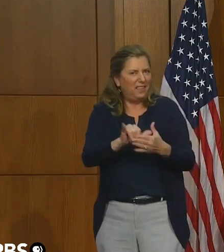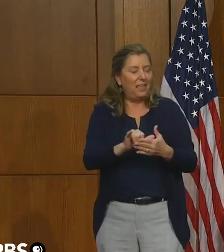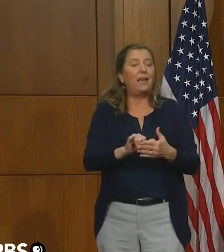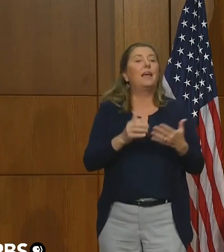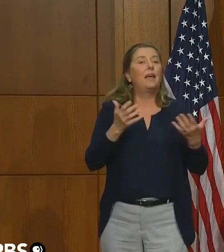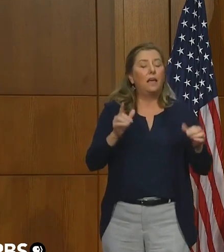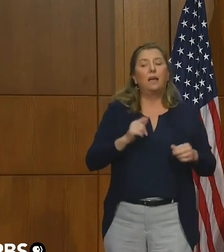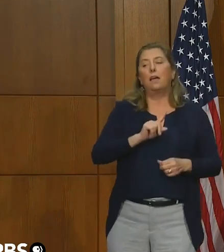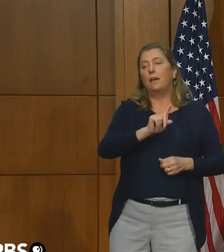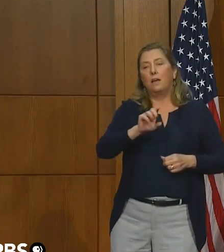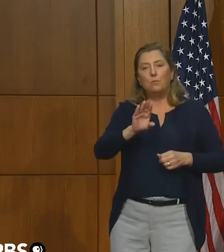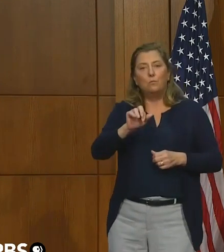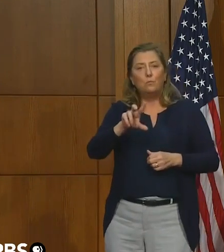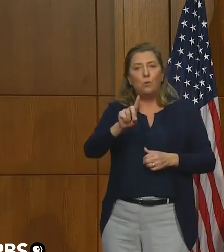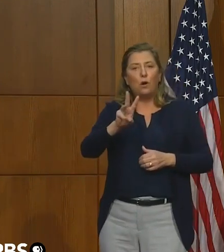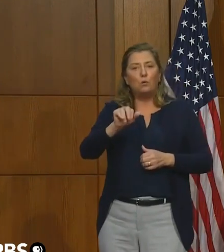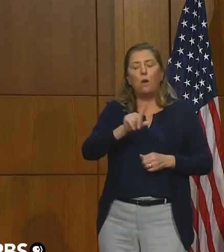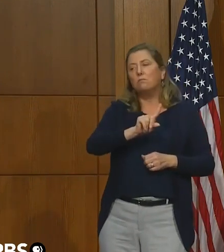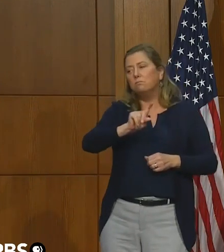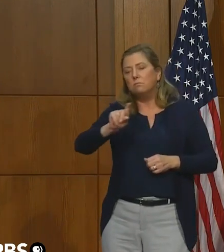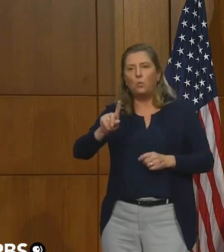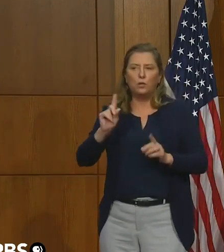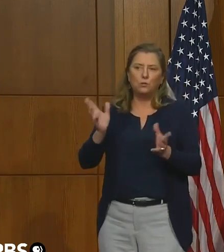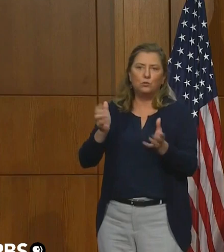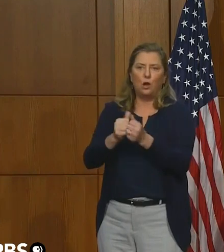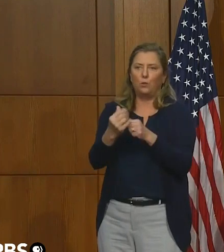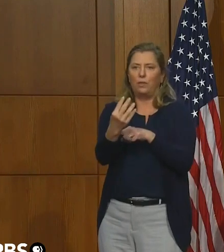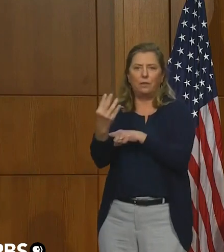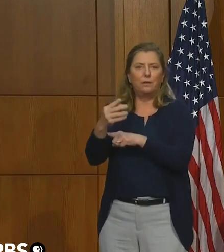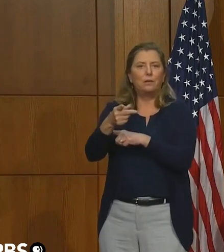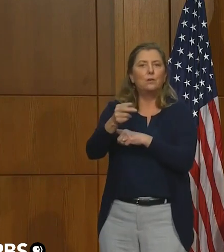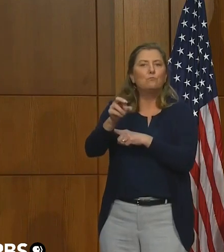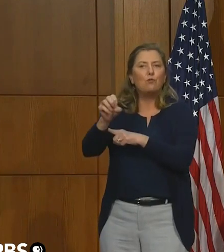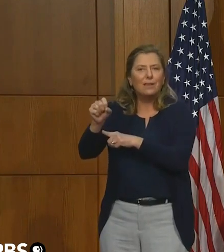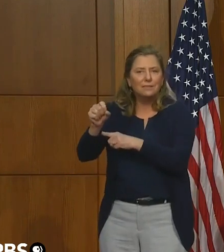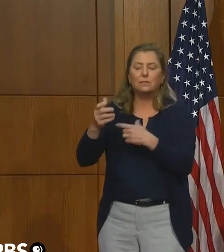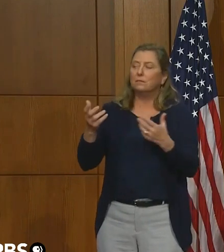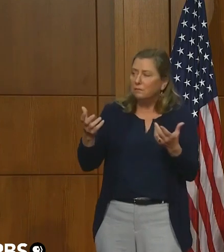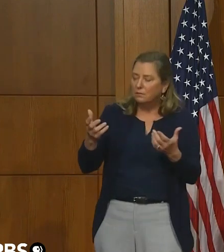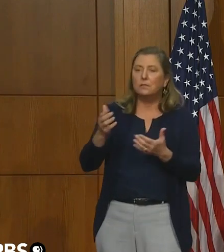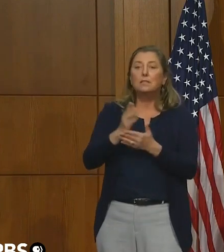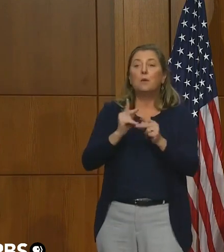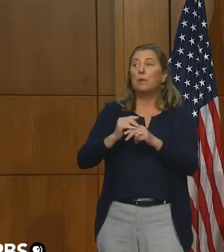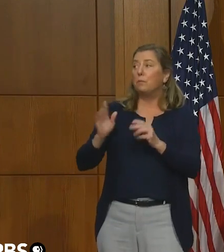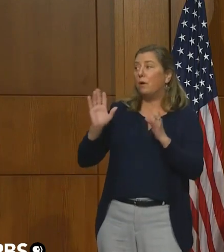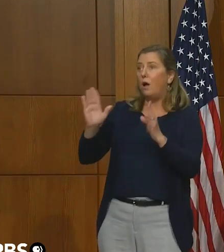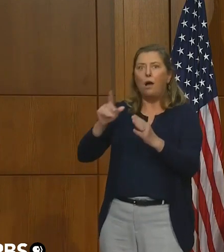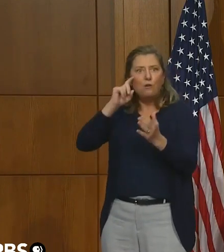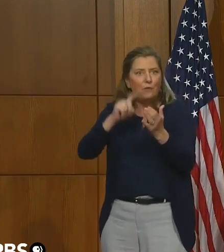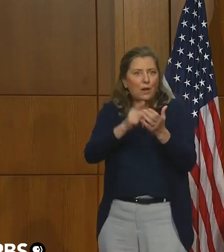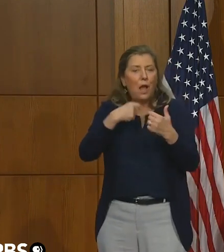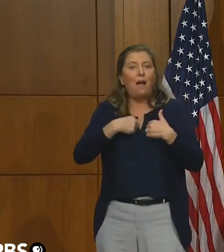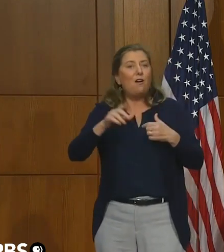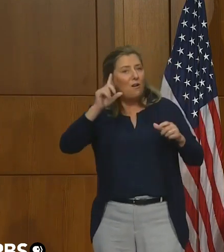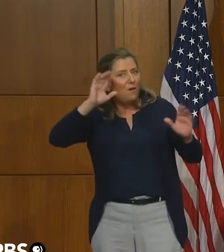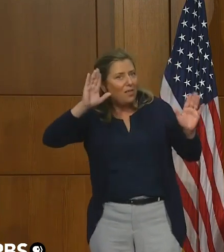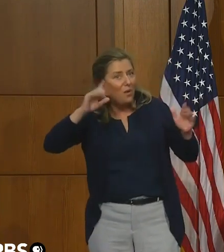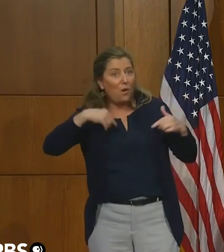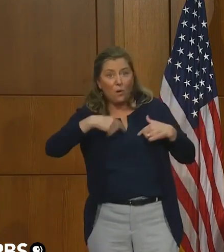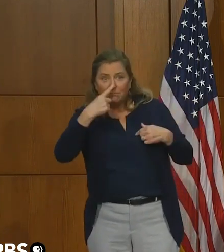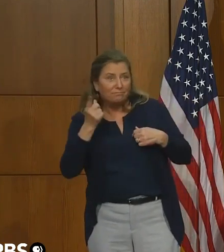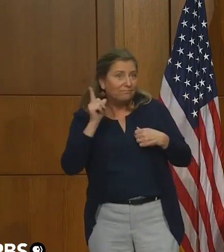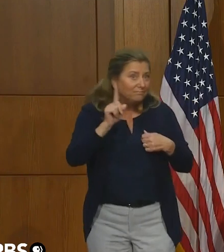down the boardwalk to talk to the press. Some well-wishers that were on the side recognized me,